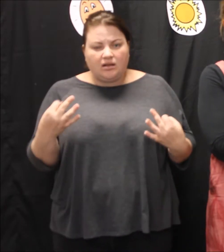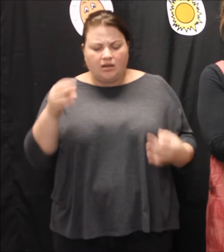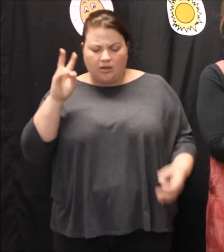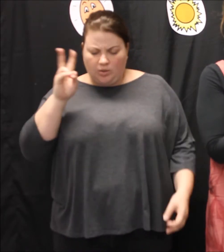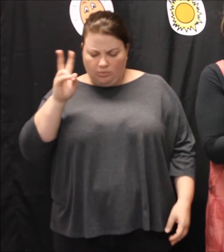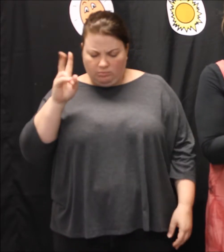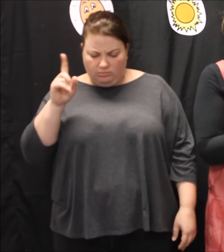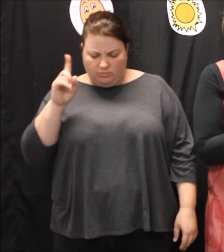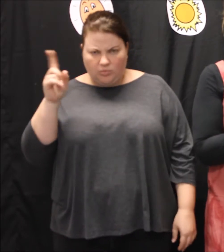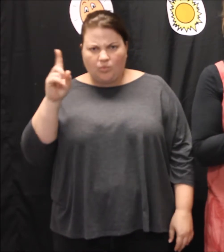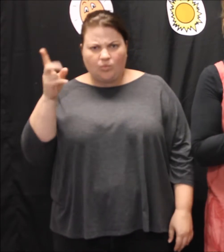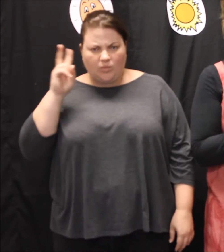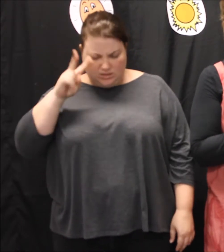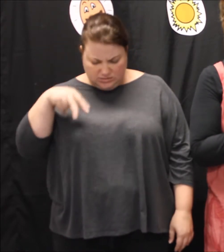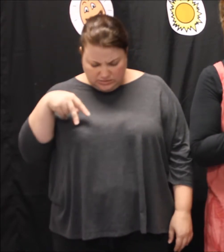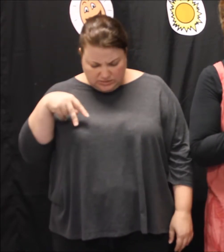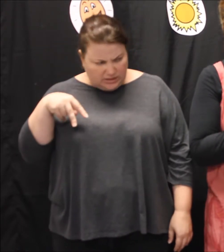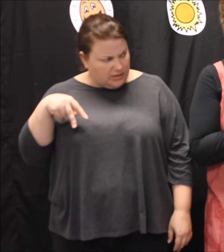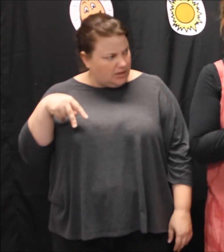saw?